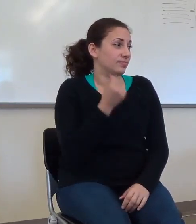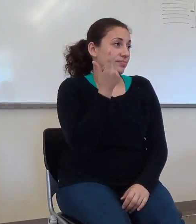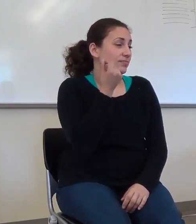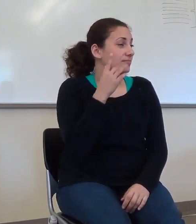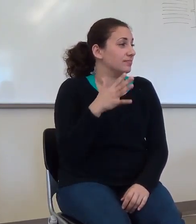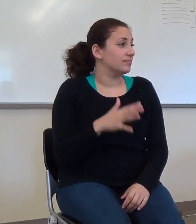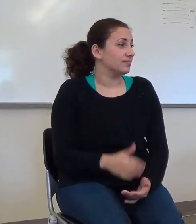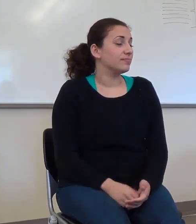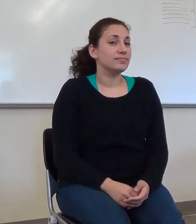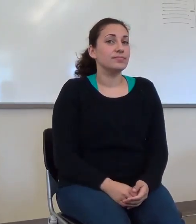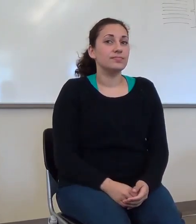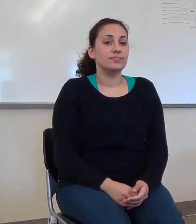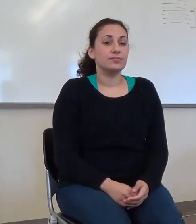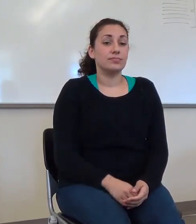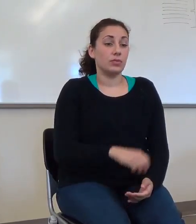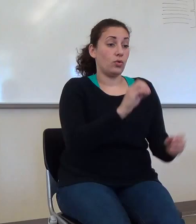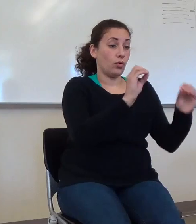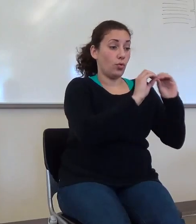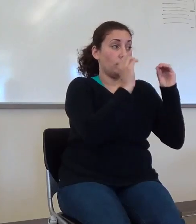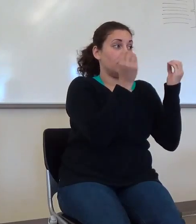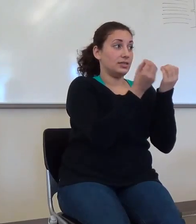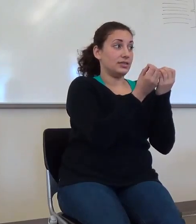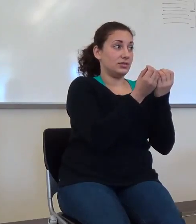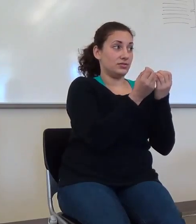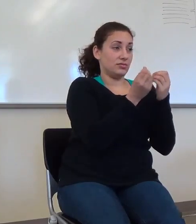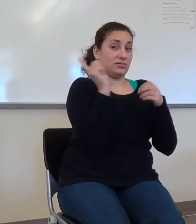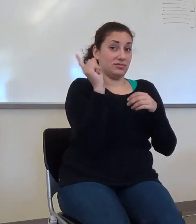the only organization this talks about is Amnesty